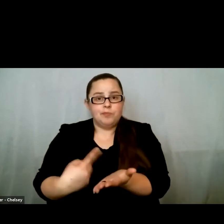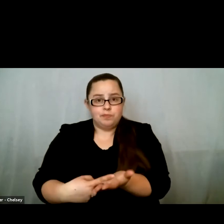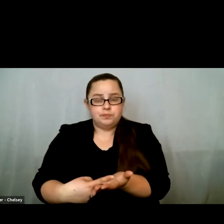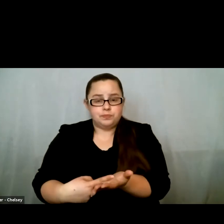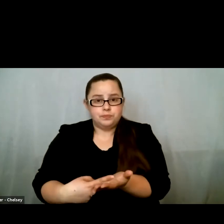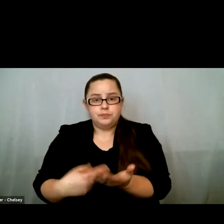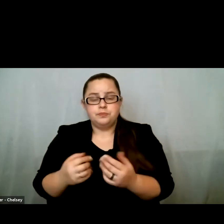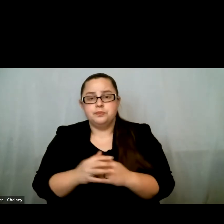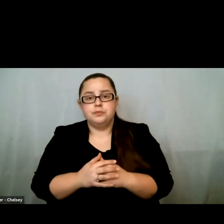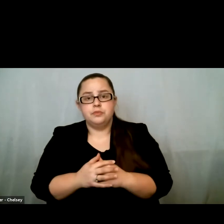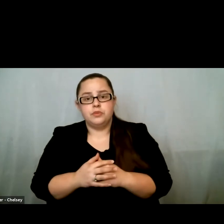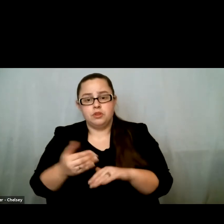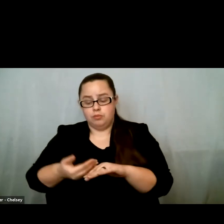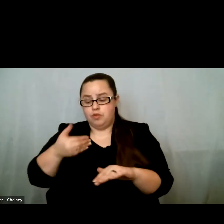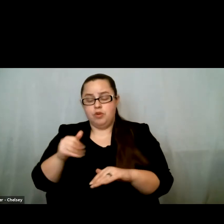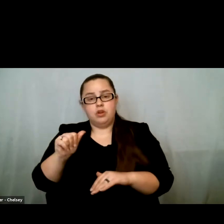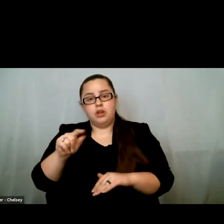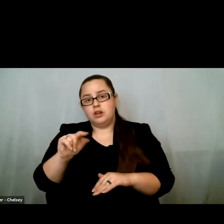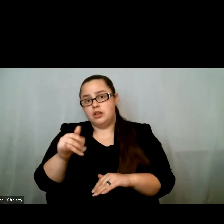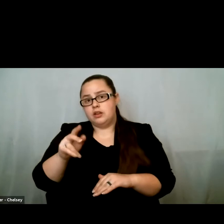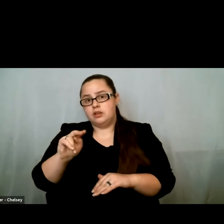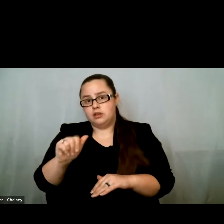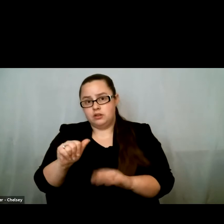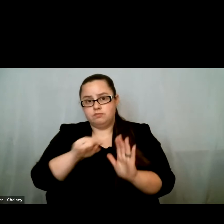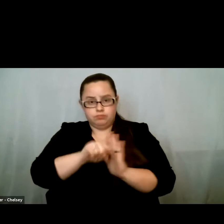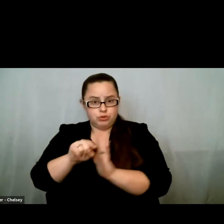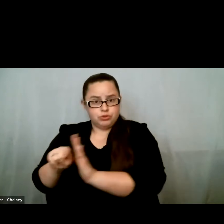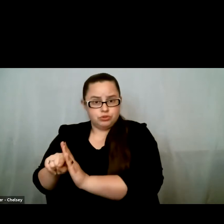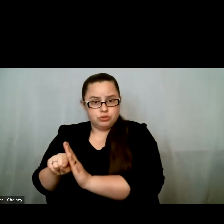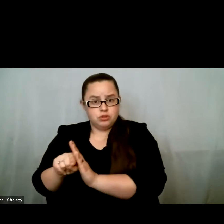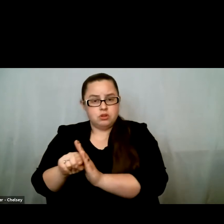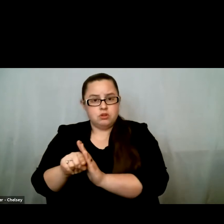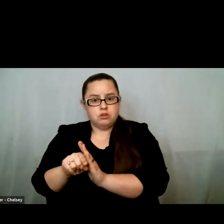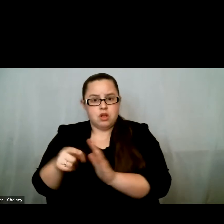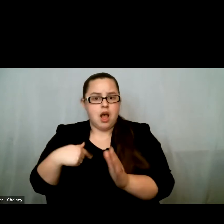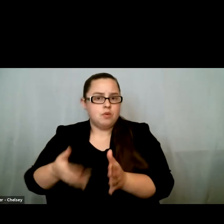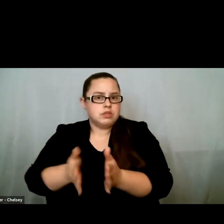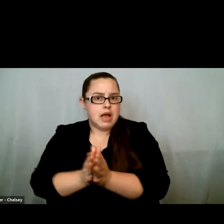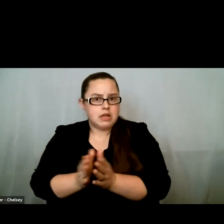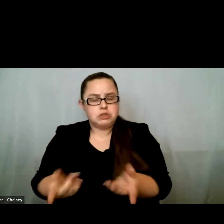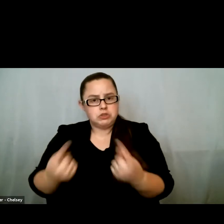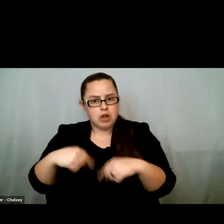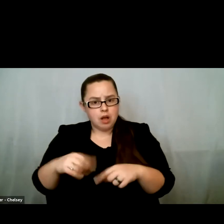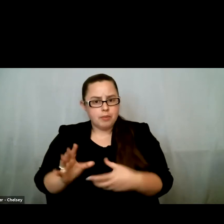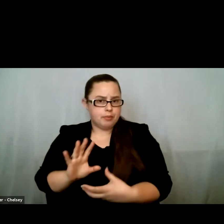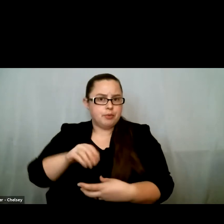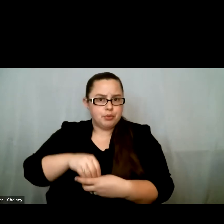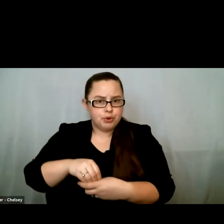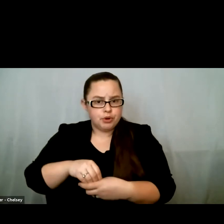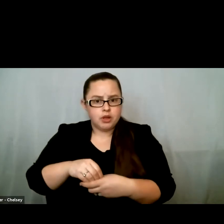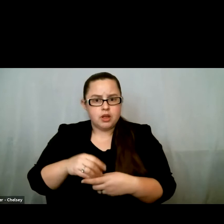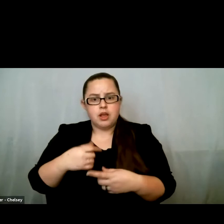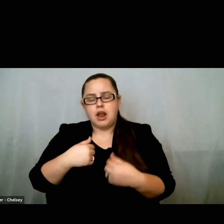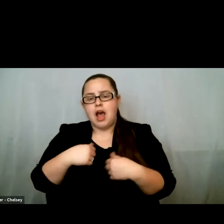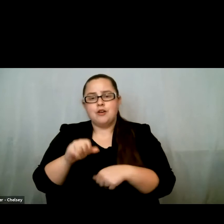And before the Atlanta murders, I was asked to come to be part of this, and I was working on a